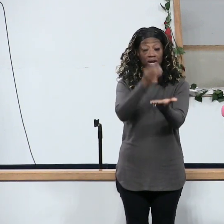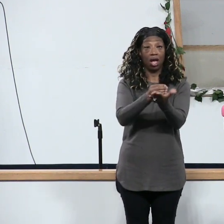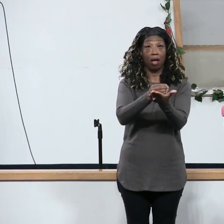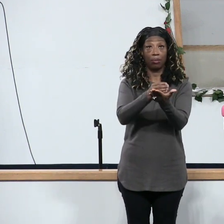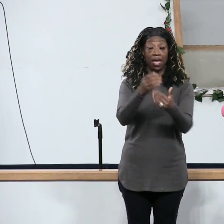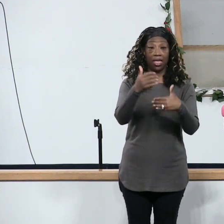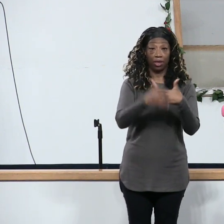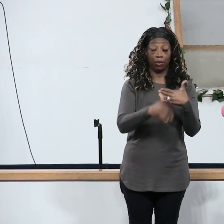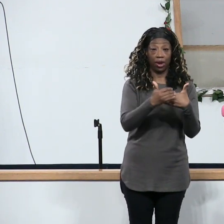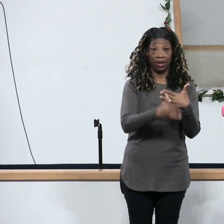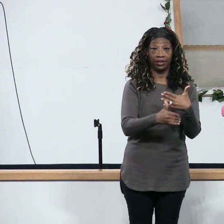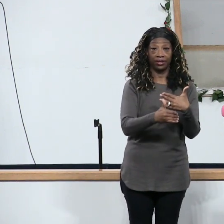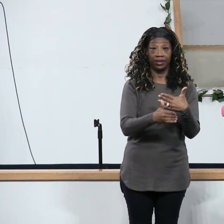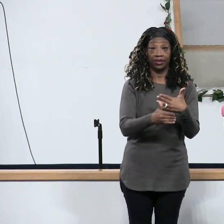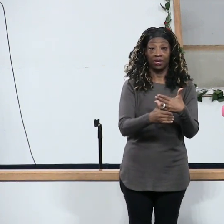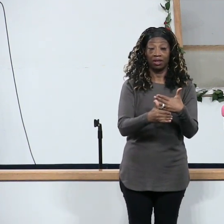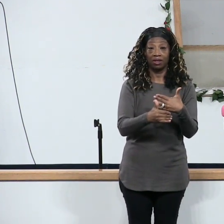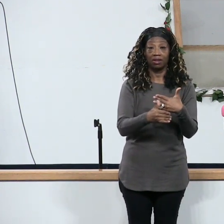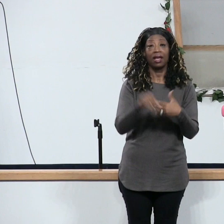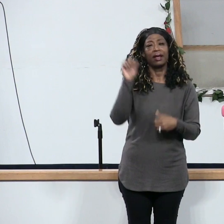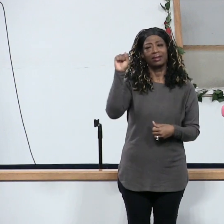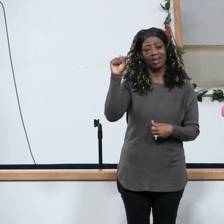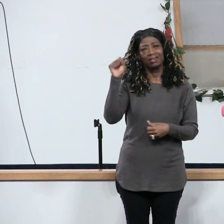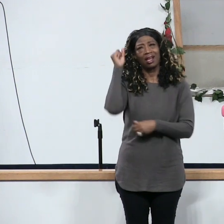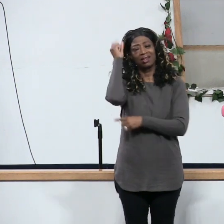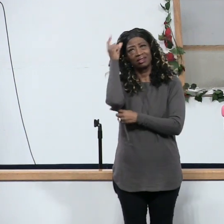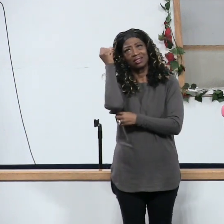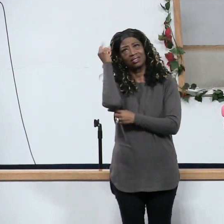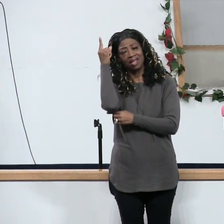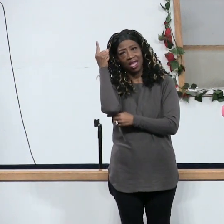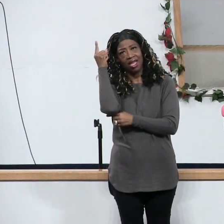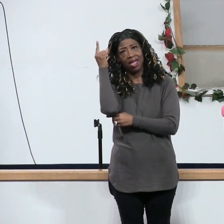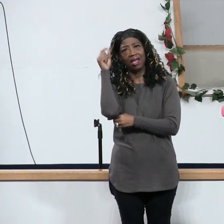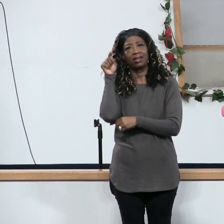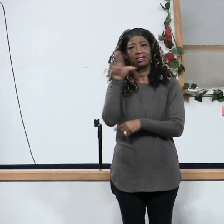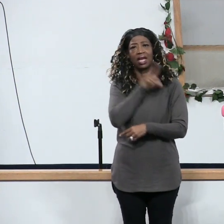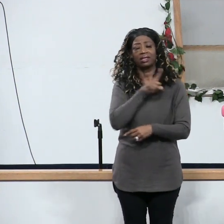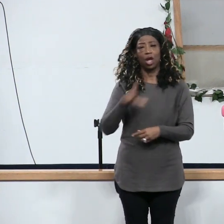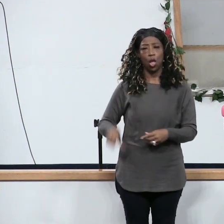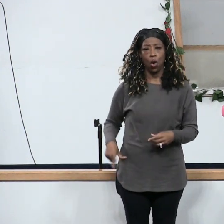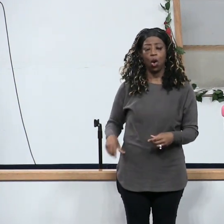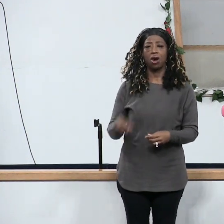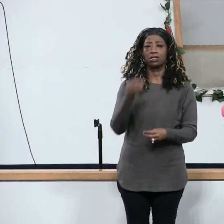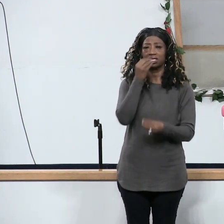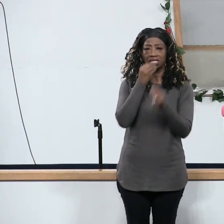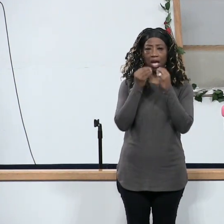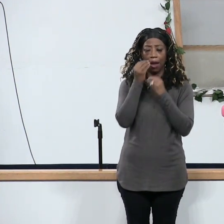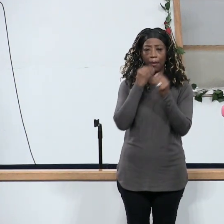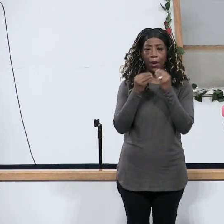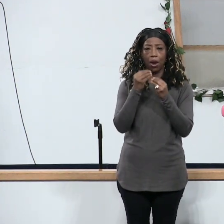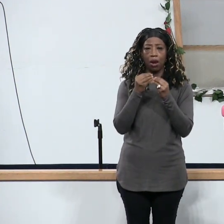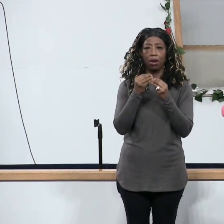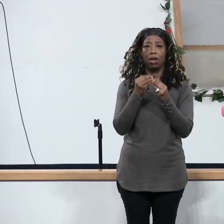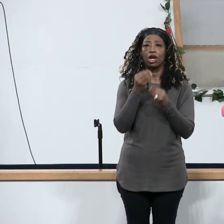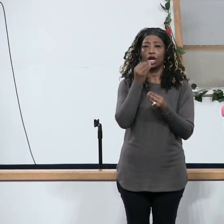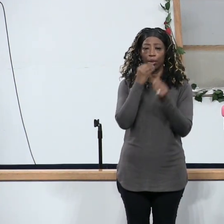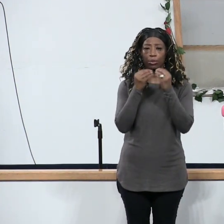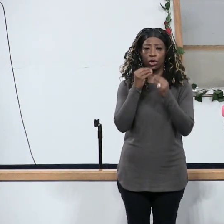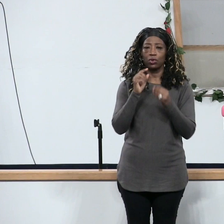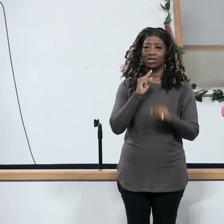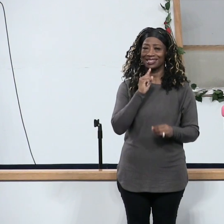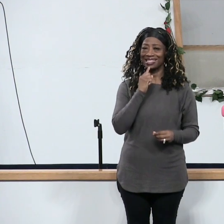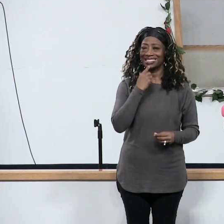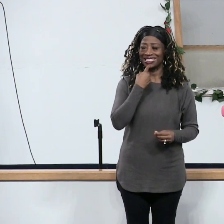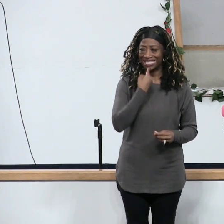bread. Now, yes, I understand that the Lord's Supper, right? Communion is a